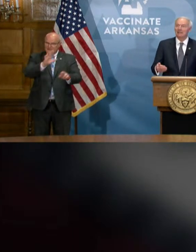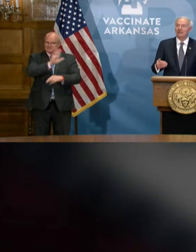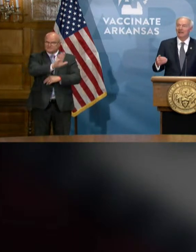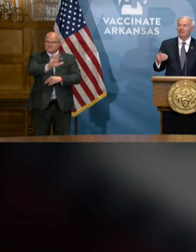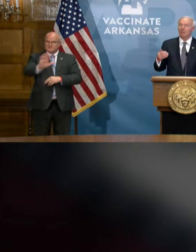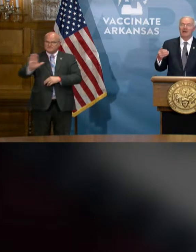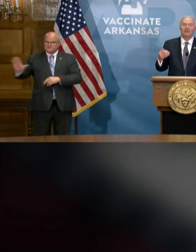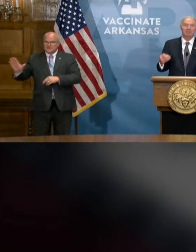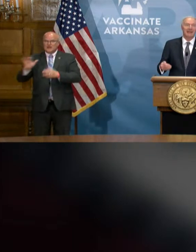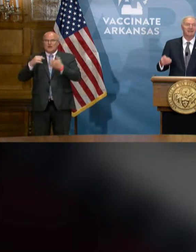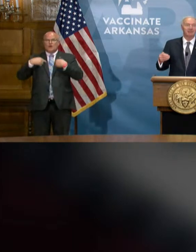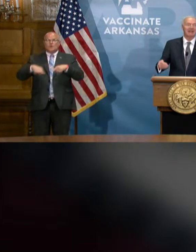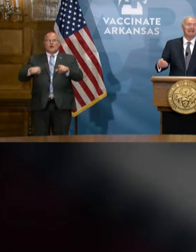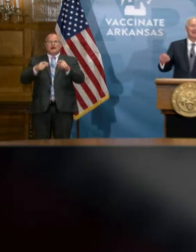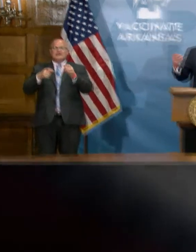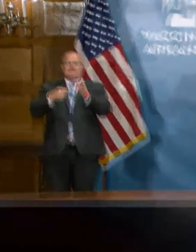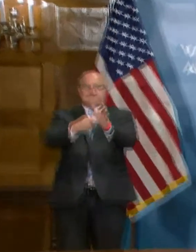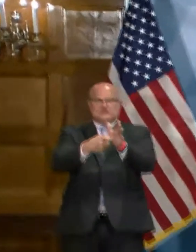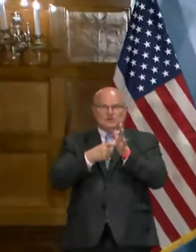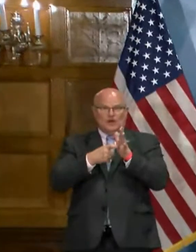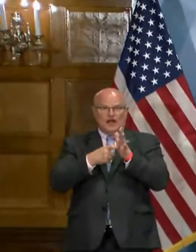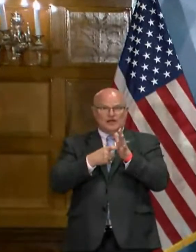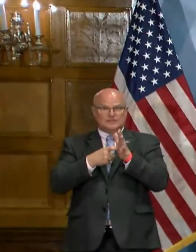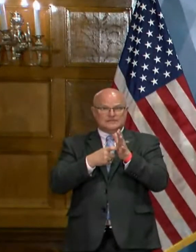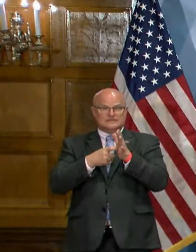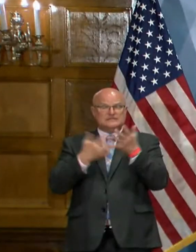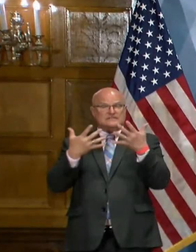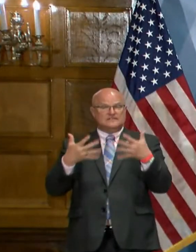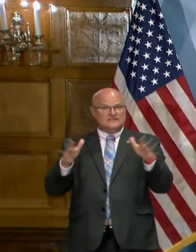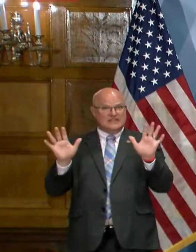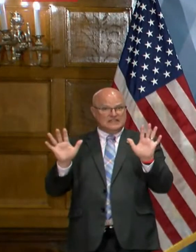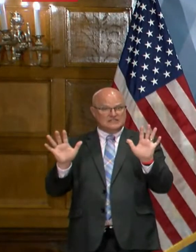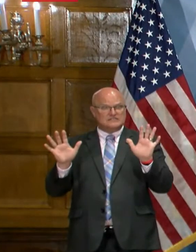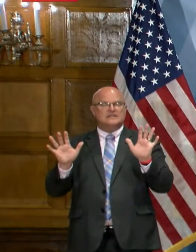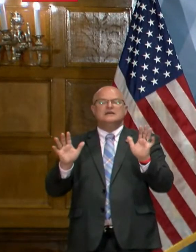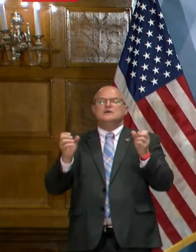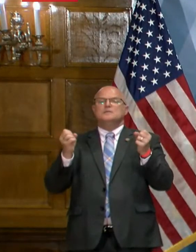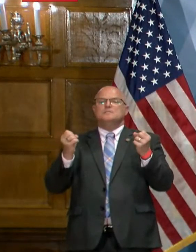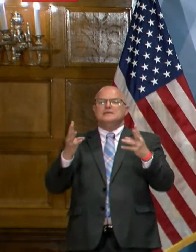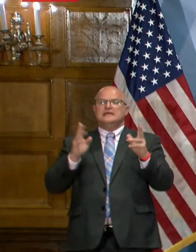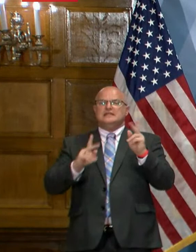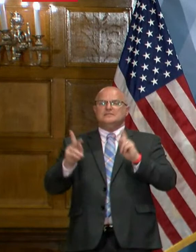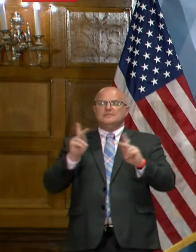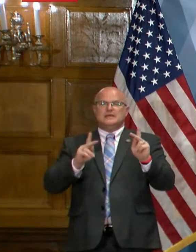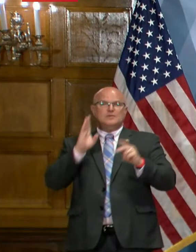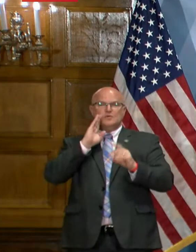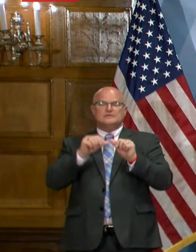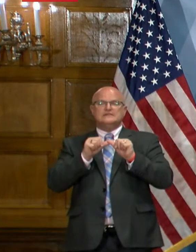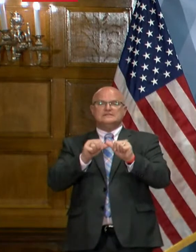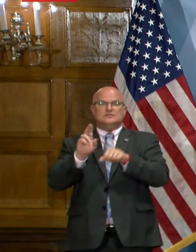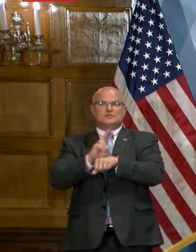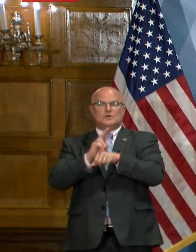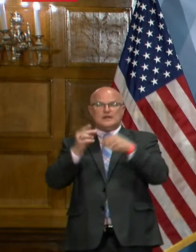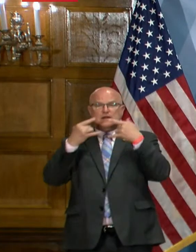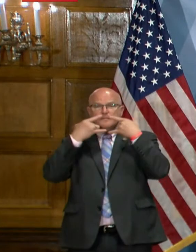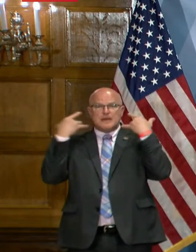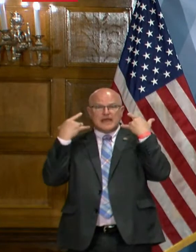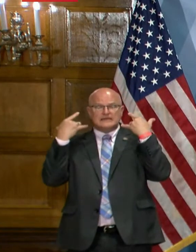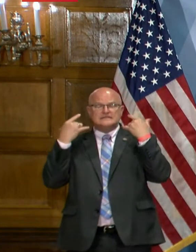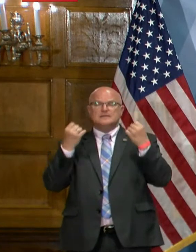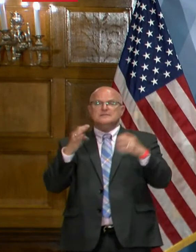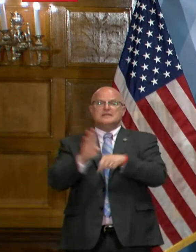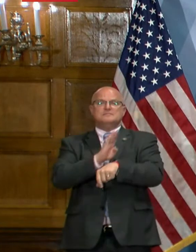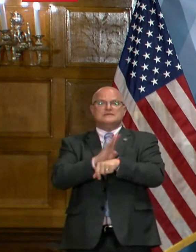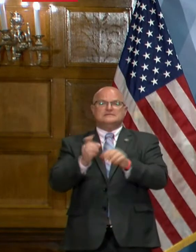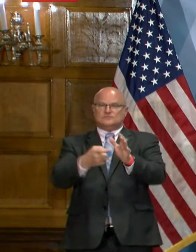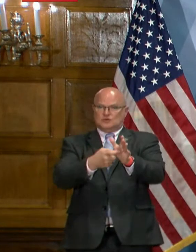mindful that while the mask mandate is lifted, there will be many that will continue to wear it. Many businesses will